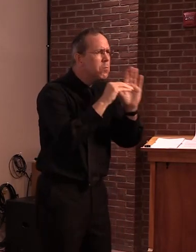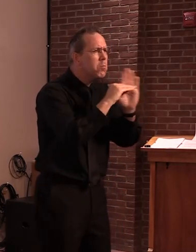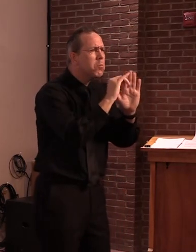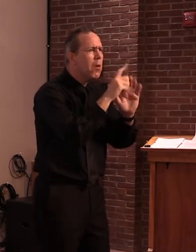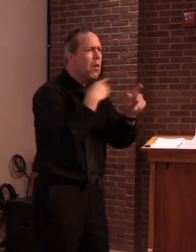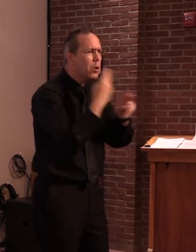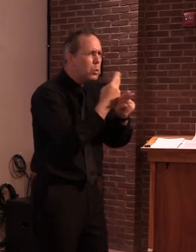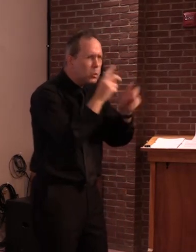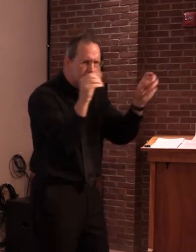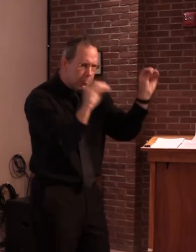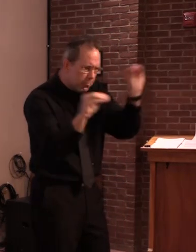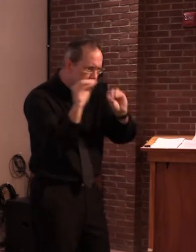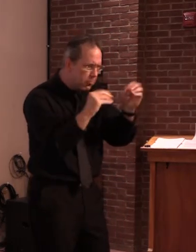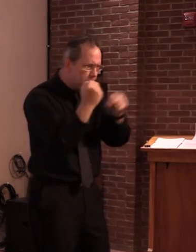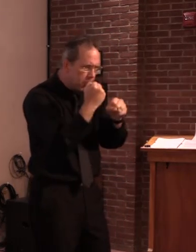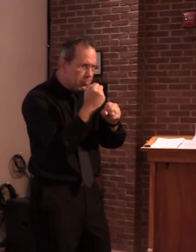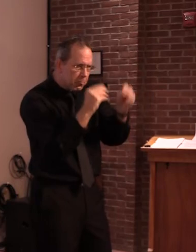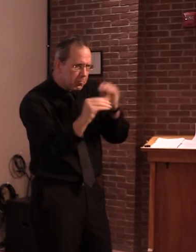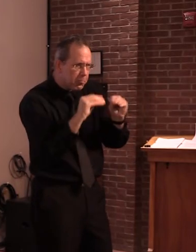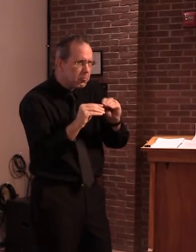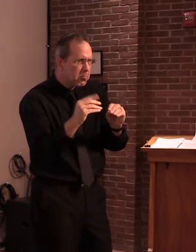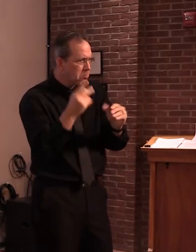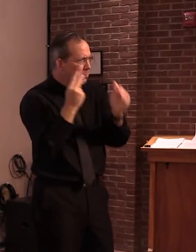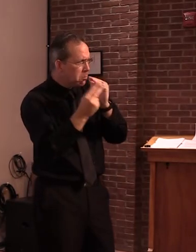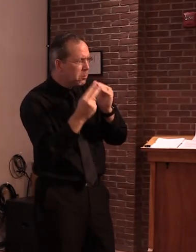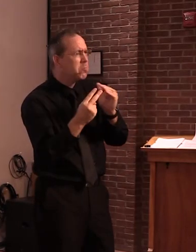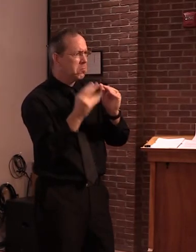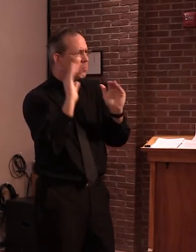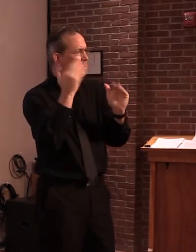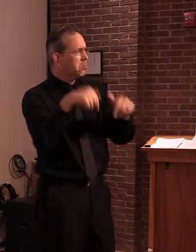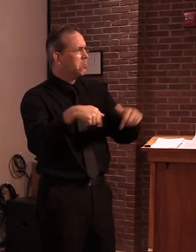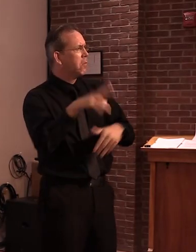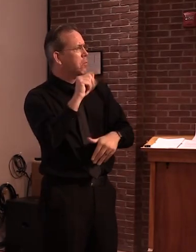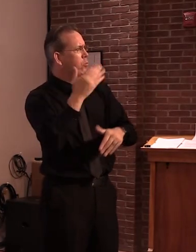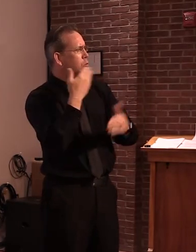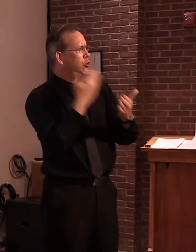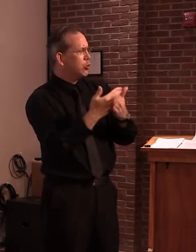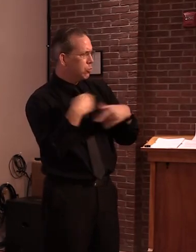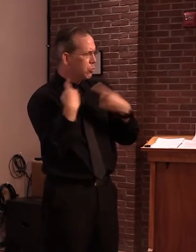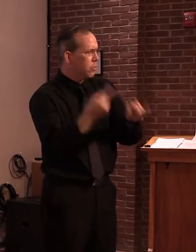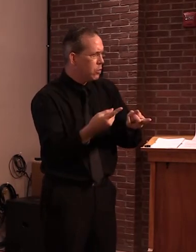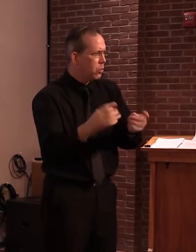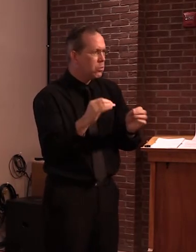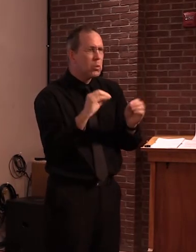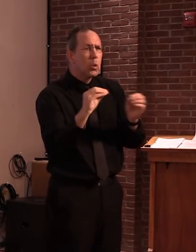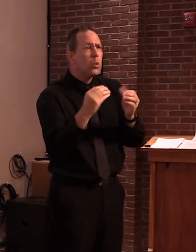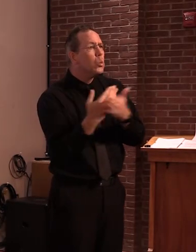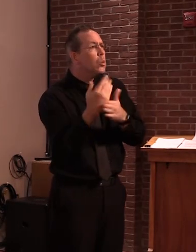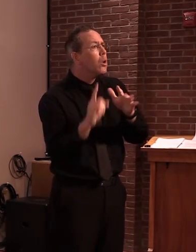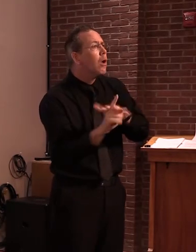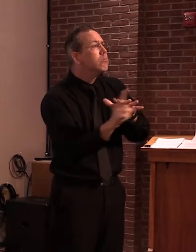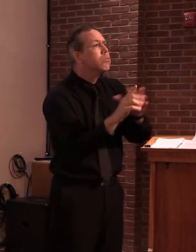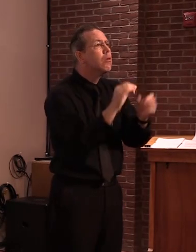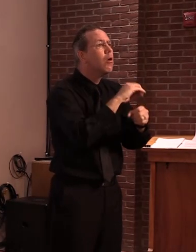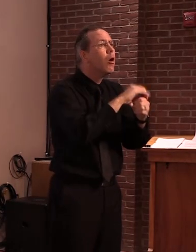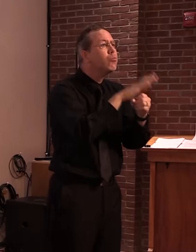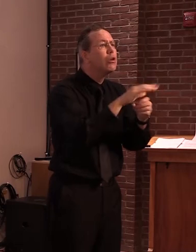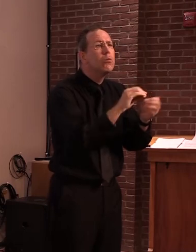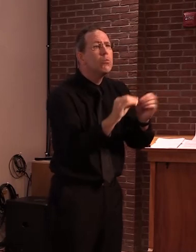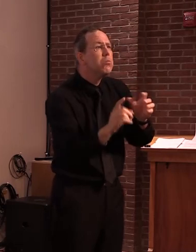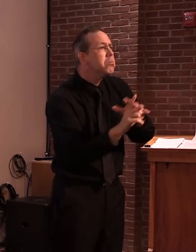the slide, we can expect to see very low levels of case growth in the weeks ahead, which is certainly very good news for